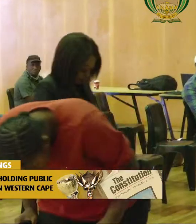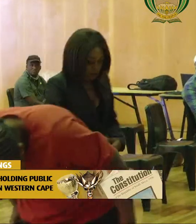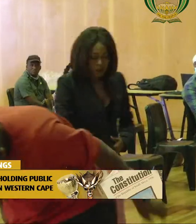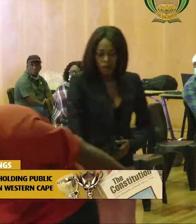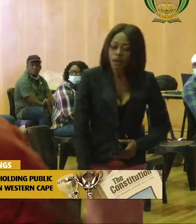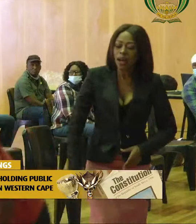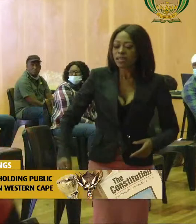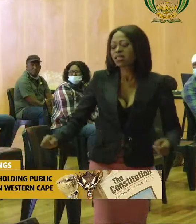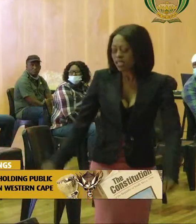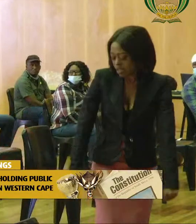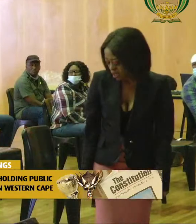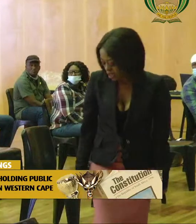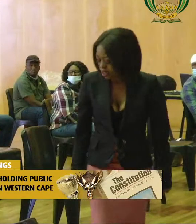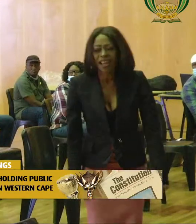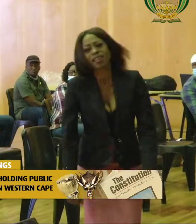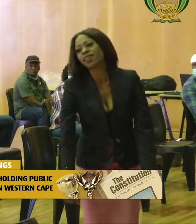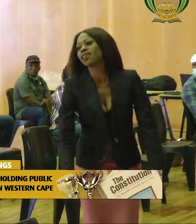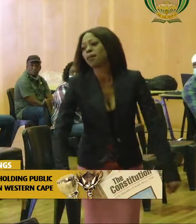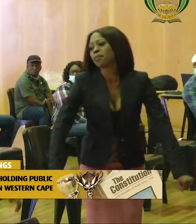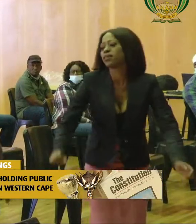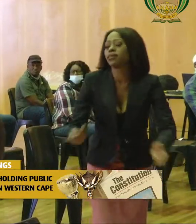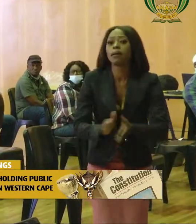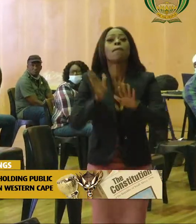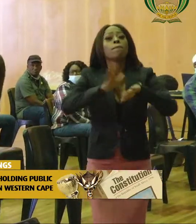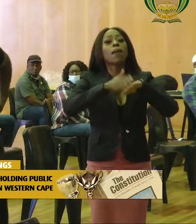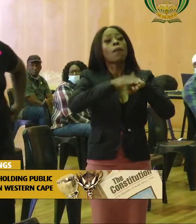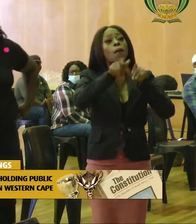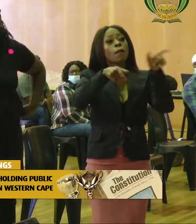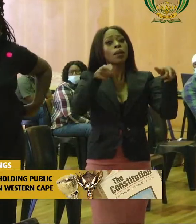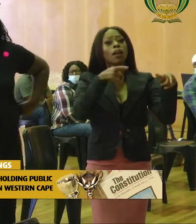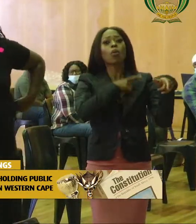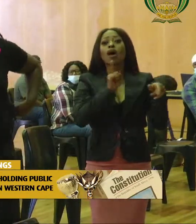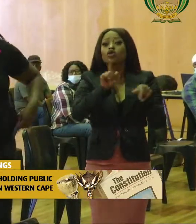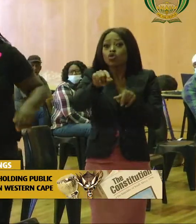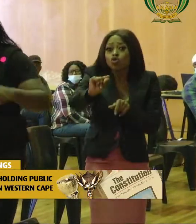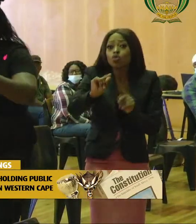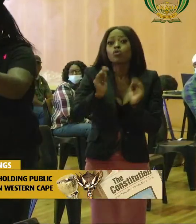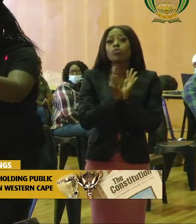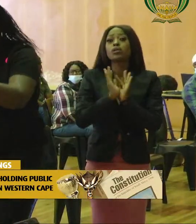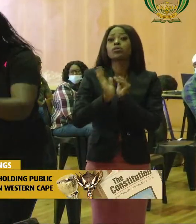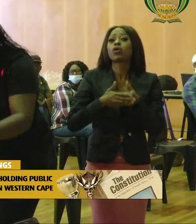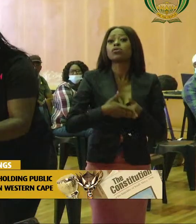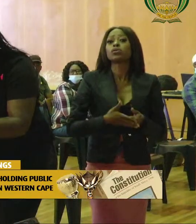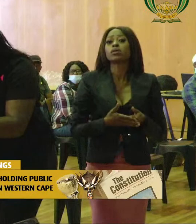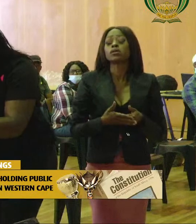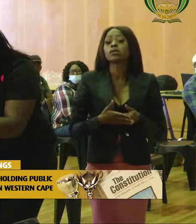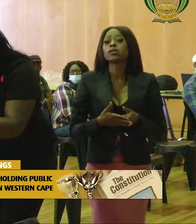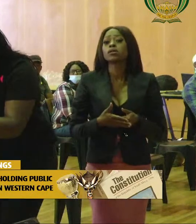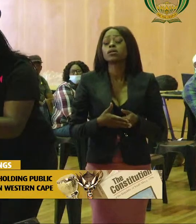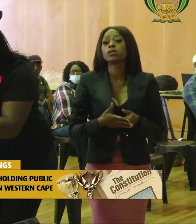Okay. Is there any other person? Then we are working towards closing the meeting.